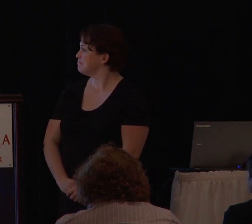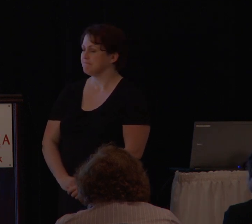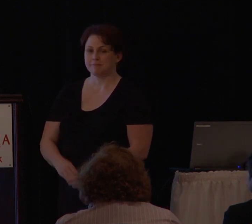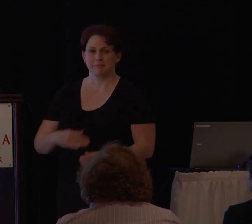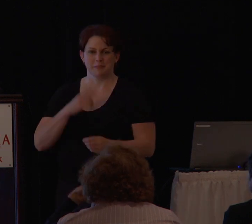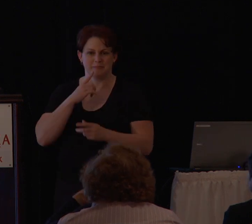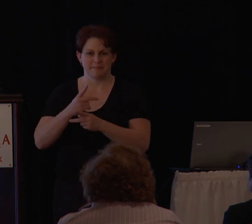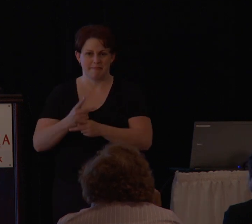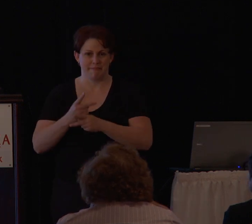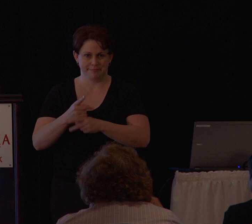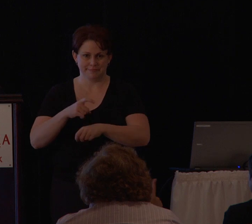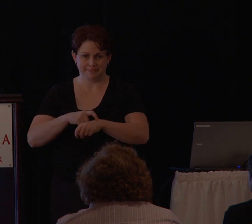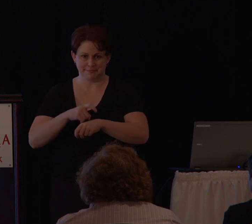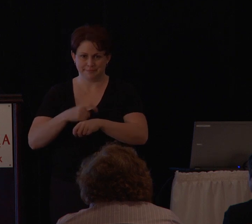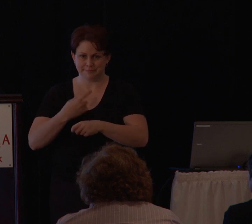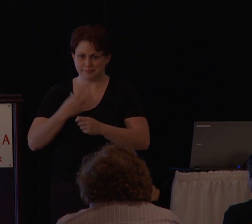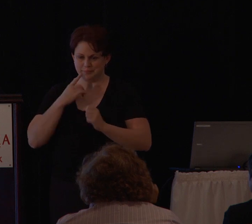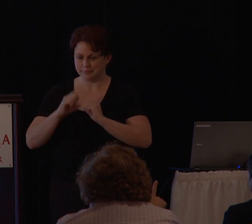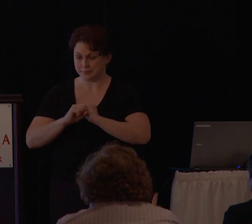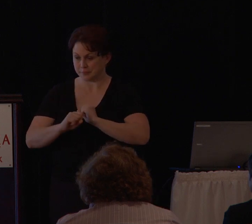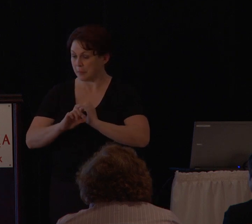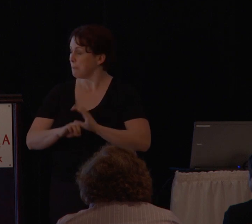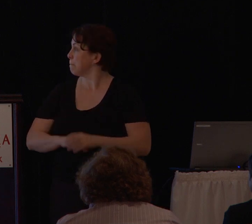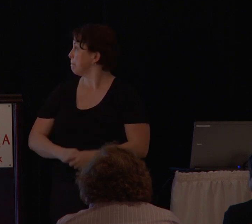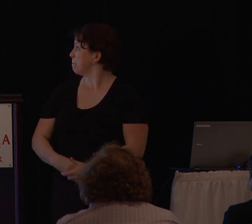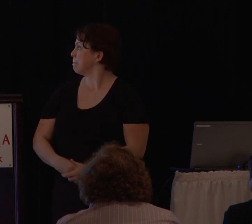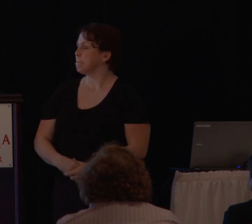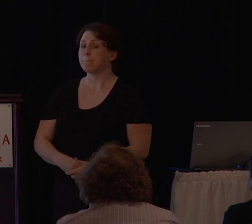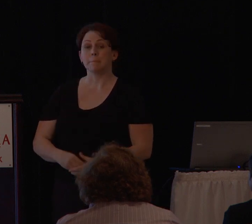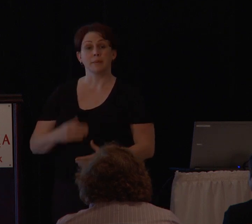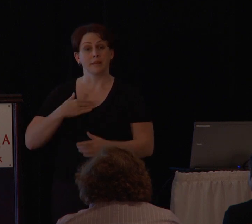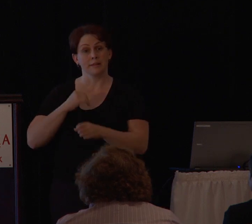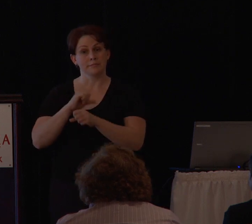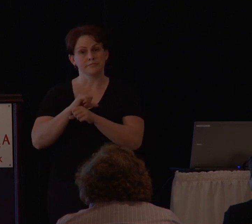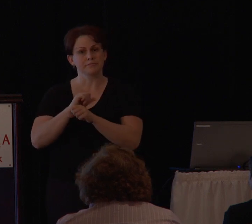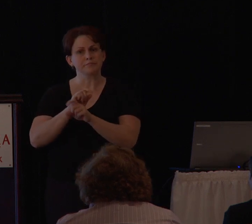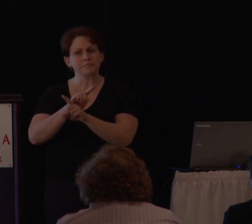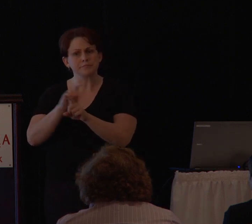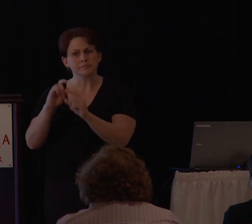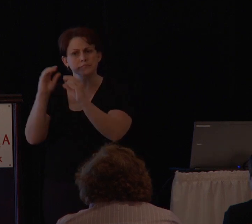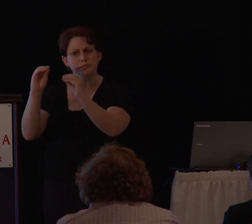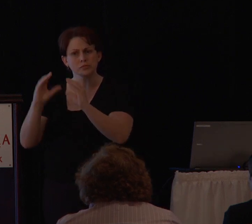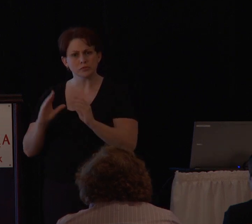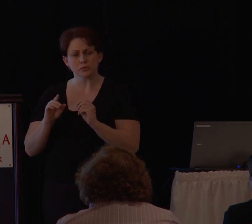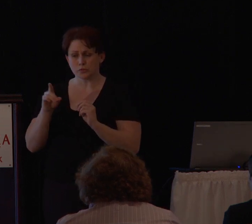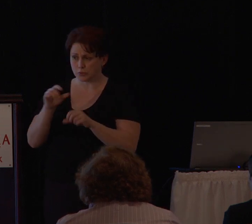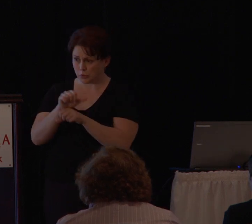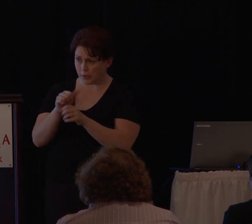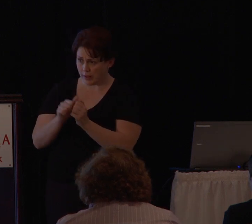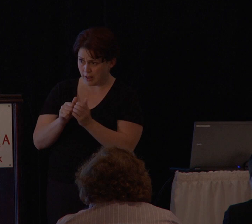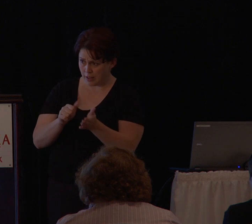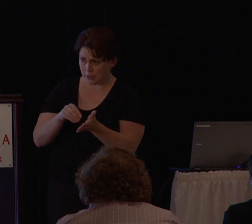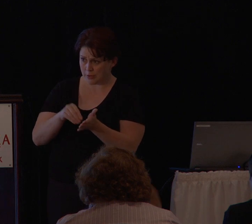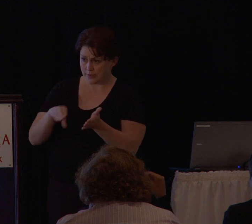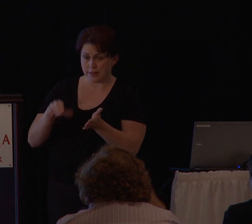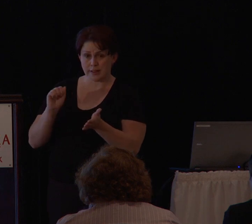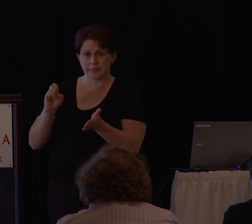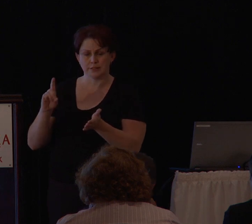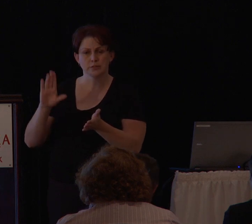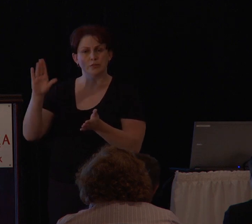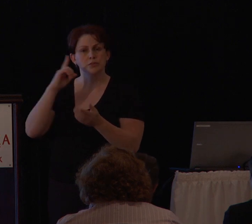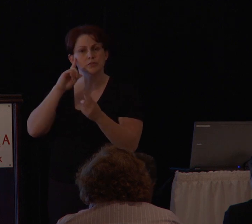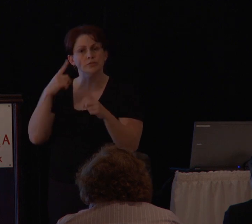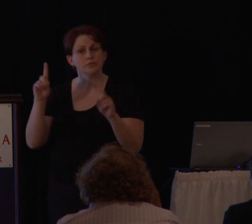We asked teachers what their experiences were, so their challenges and their successes of